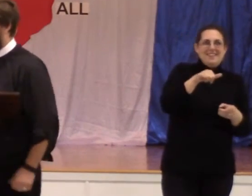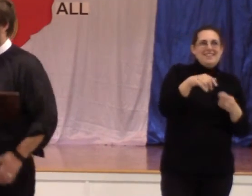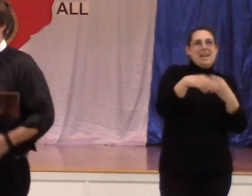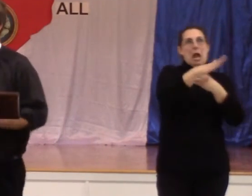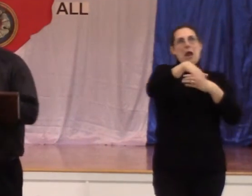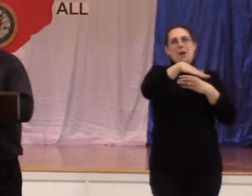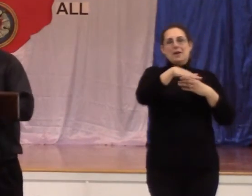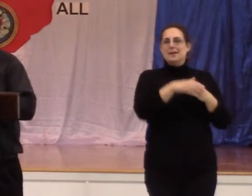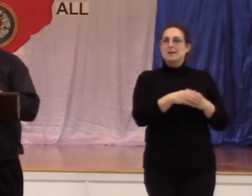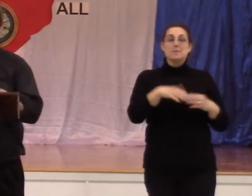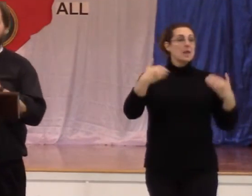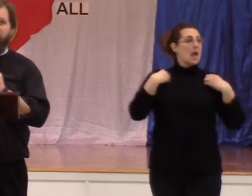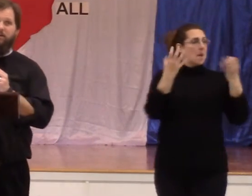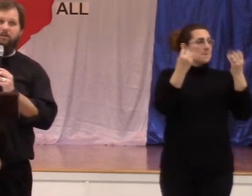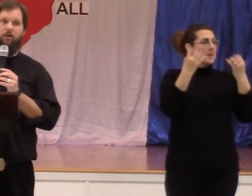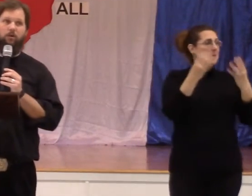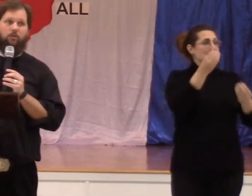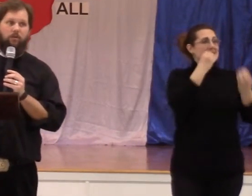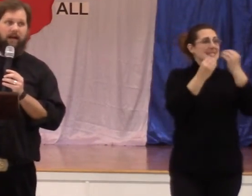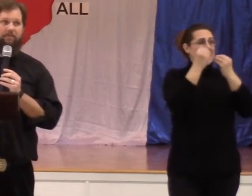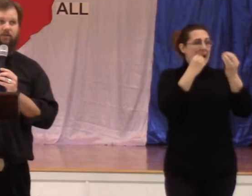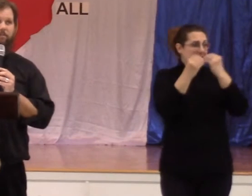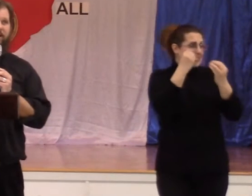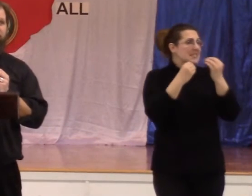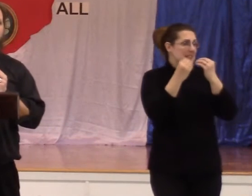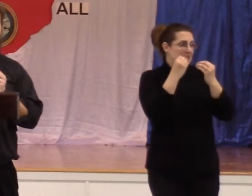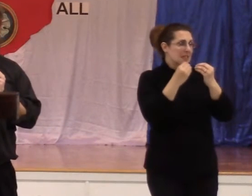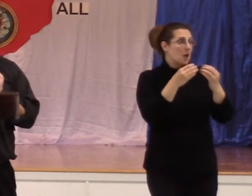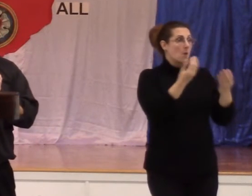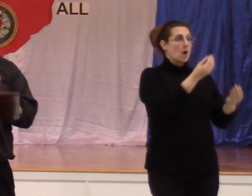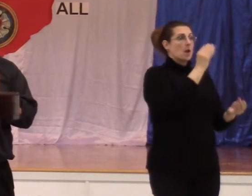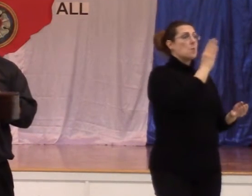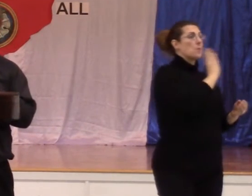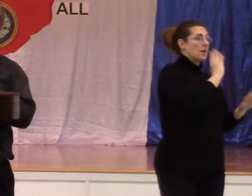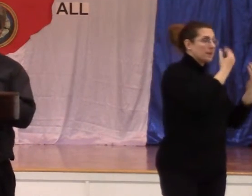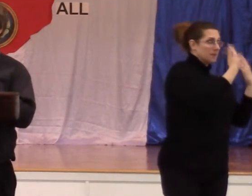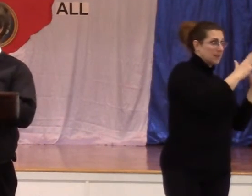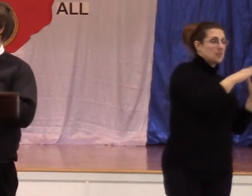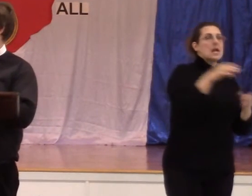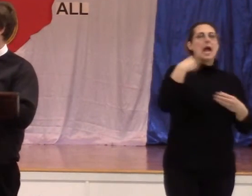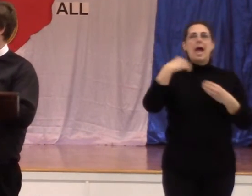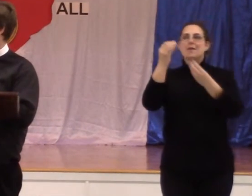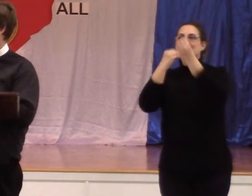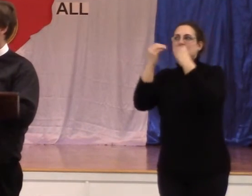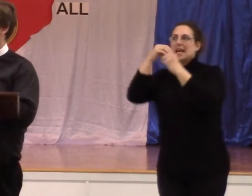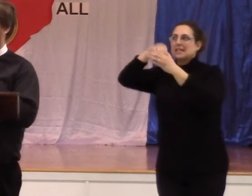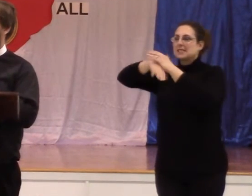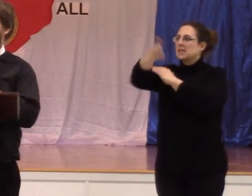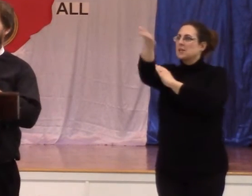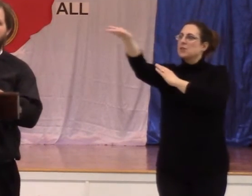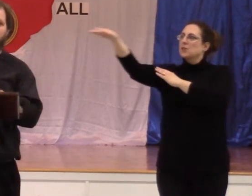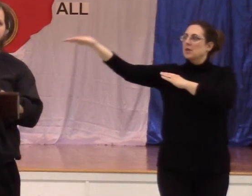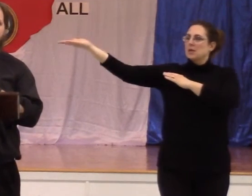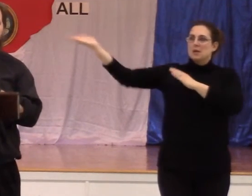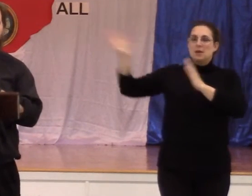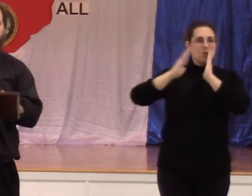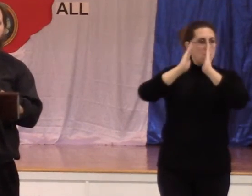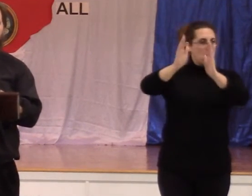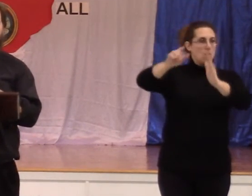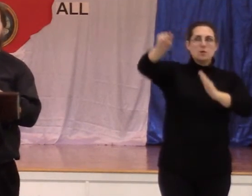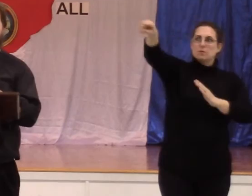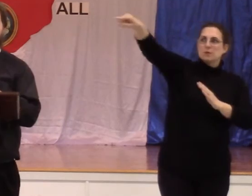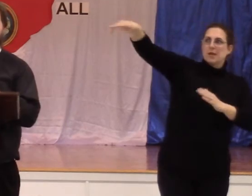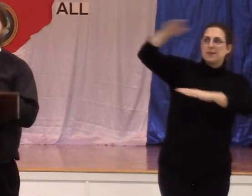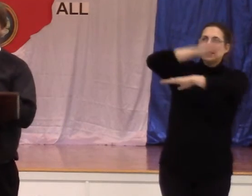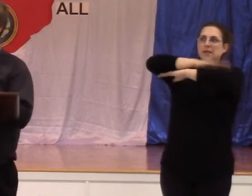We also have a lot of snacks out now, so after the breakfast we have snacks as well that are in the hall over here at